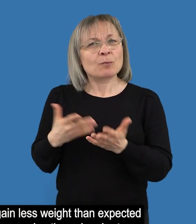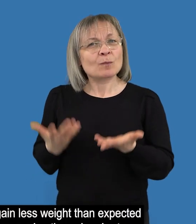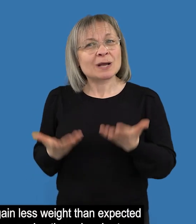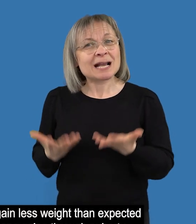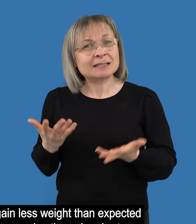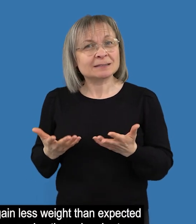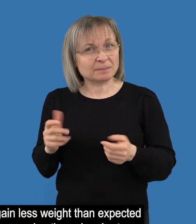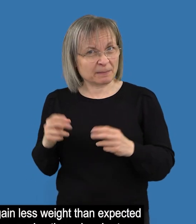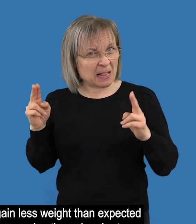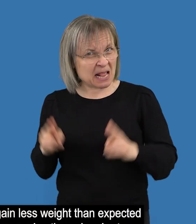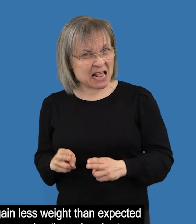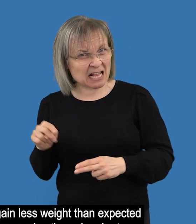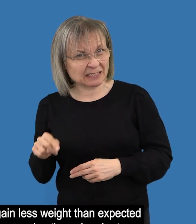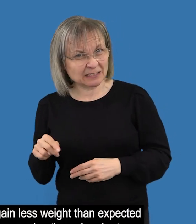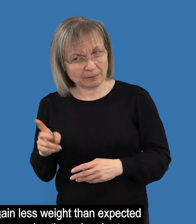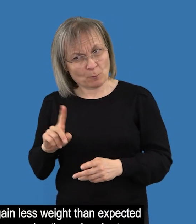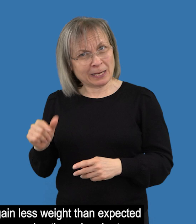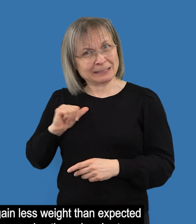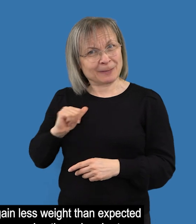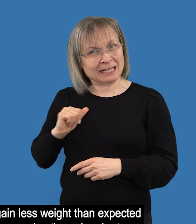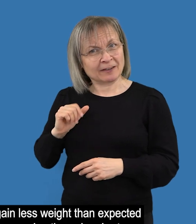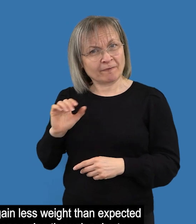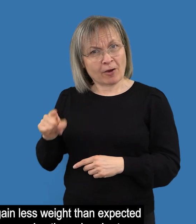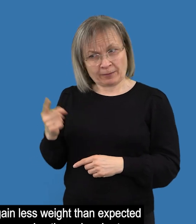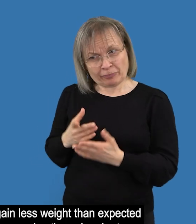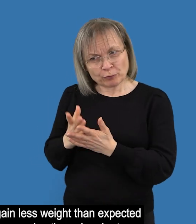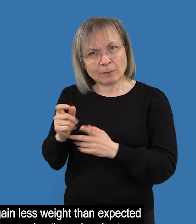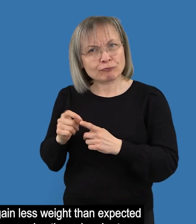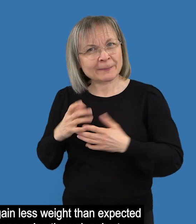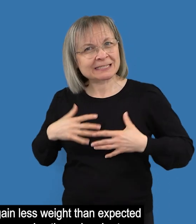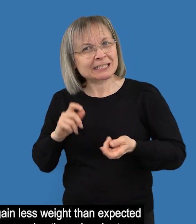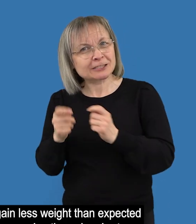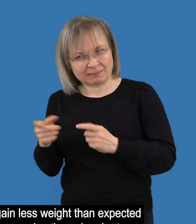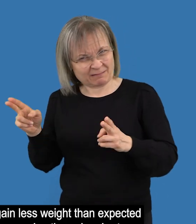They may gain less weight than expected for someone going through puberty.